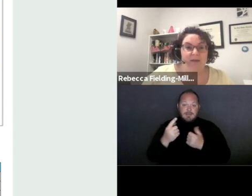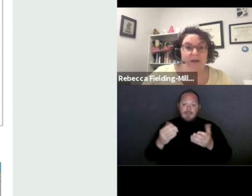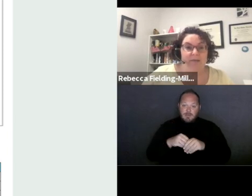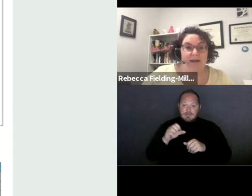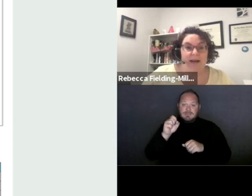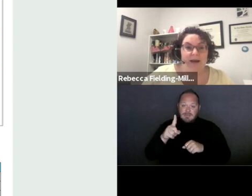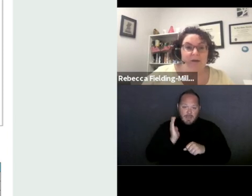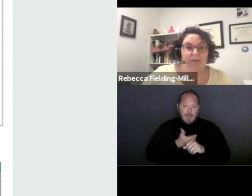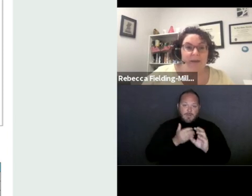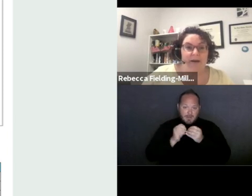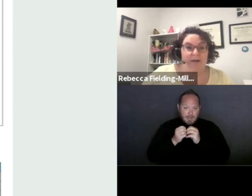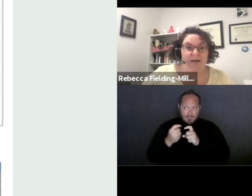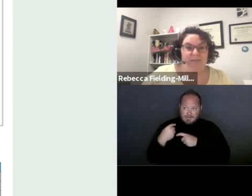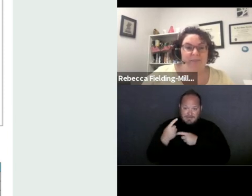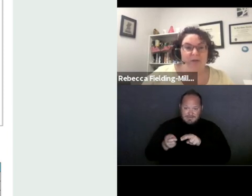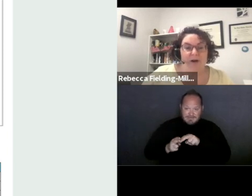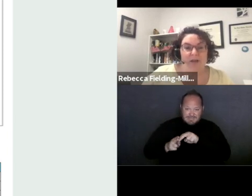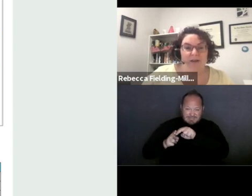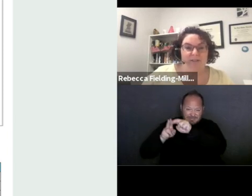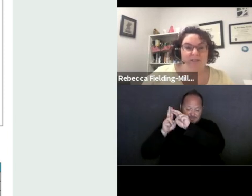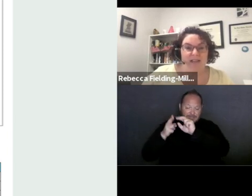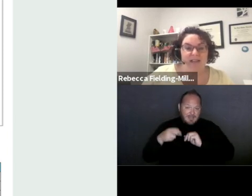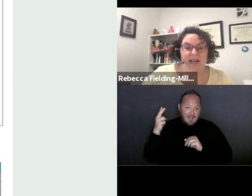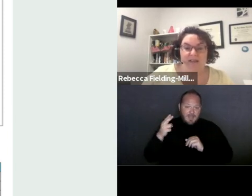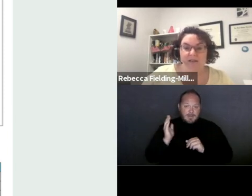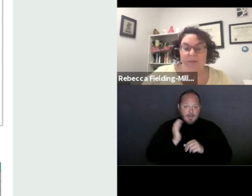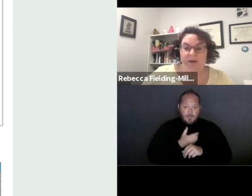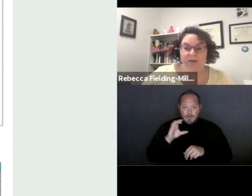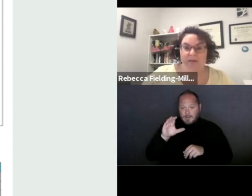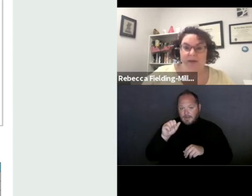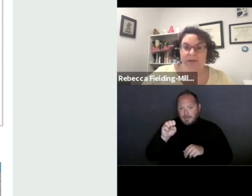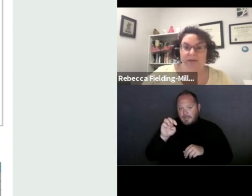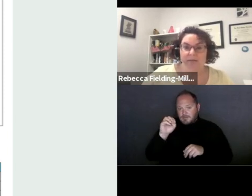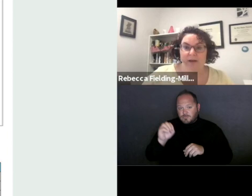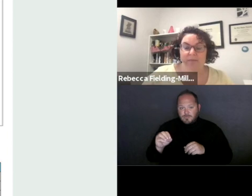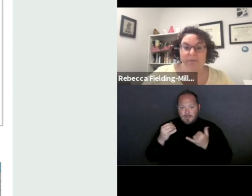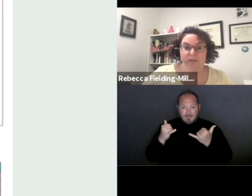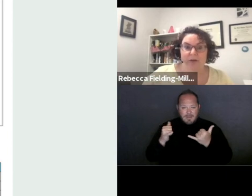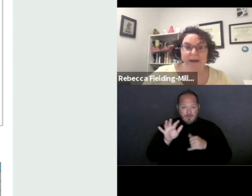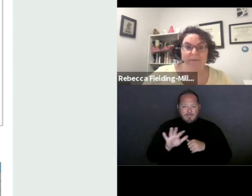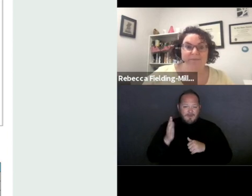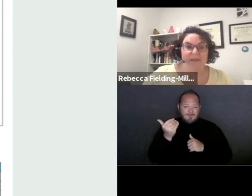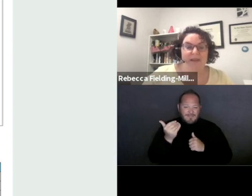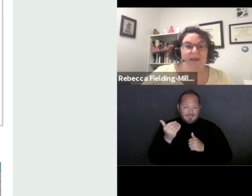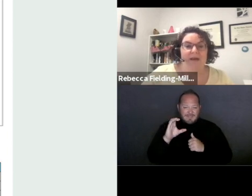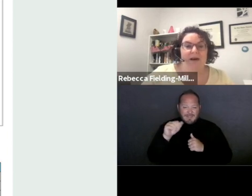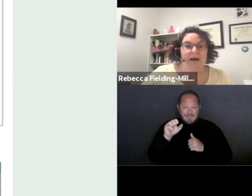have a case rate right now of about overall about 15 cases per 100,000, which is pretty